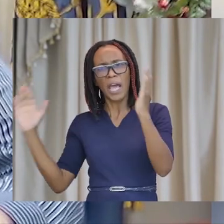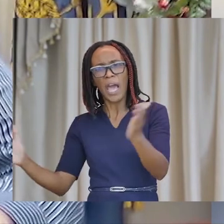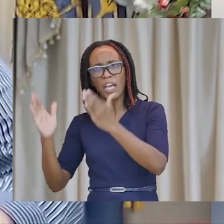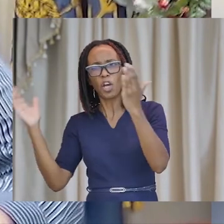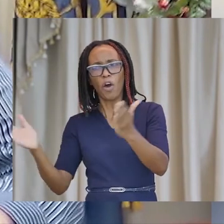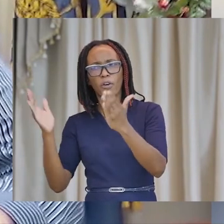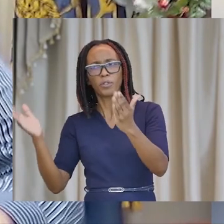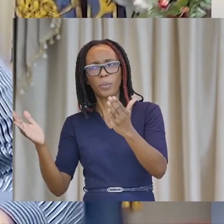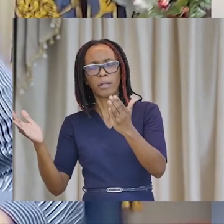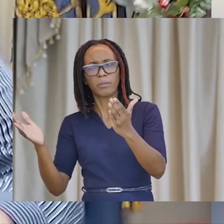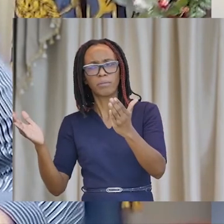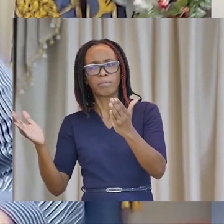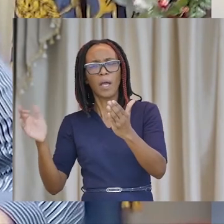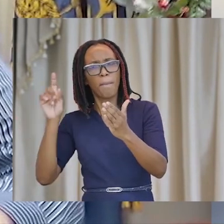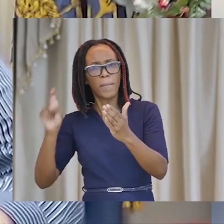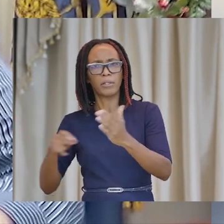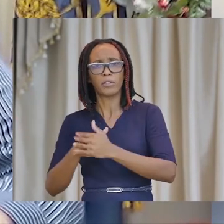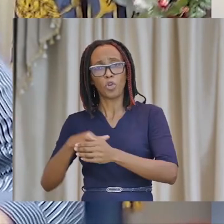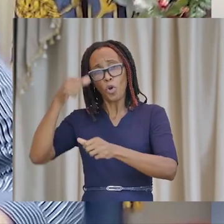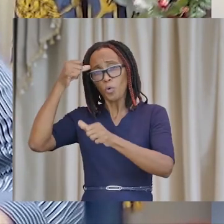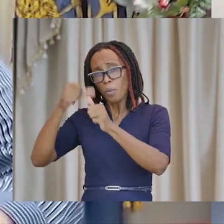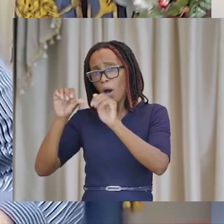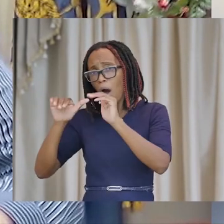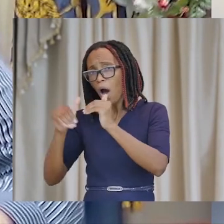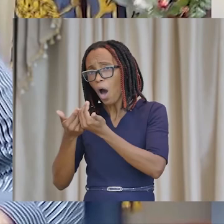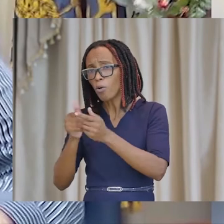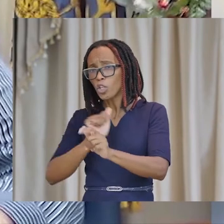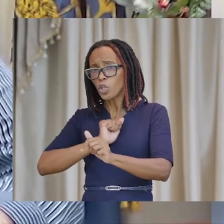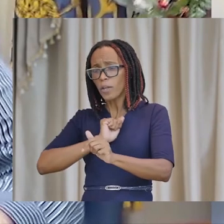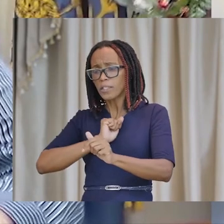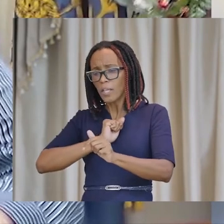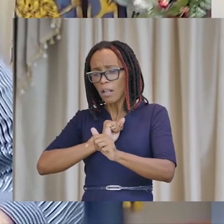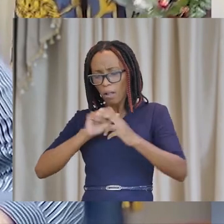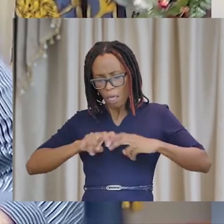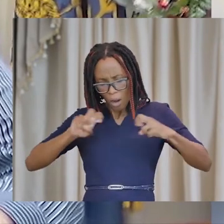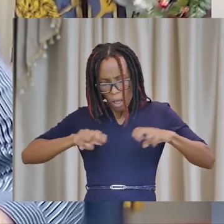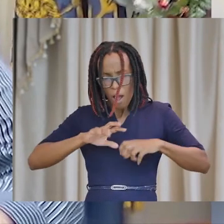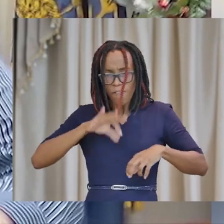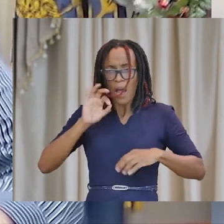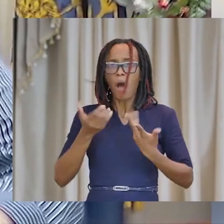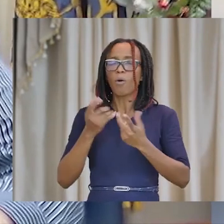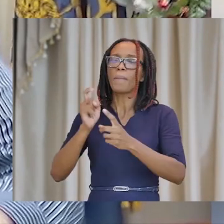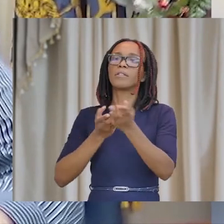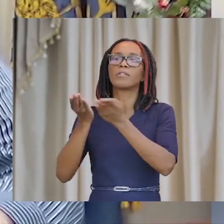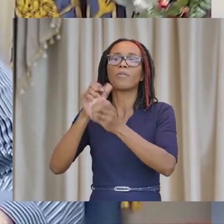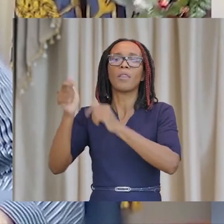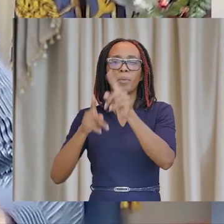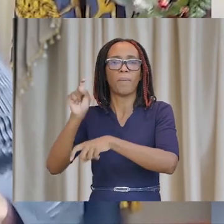As, according to Mahatma Gandhi, the best way to find yourself is to lose yourself in the service of